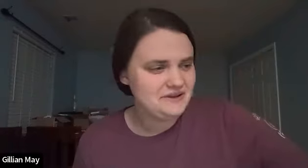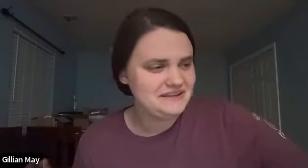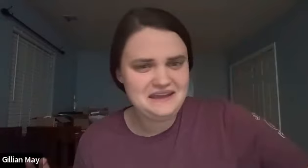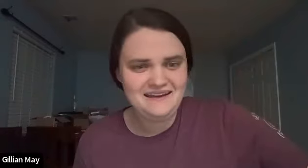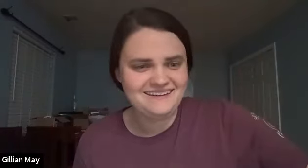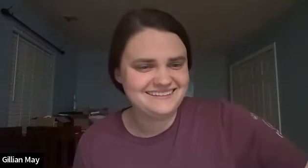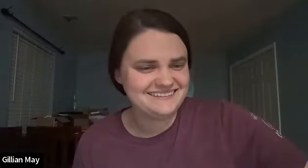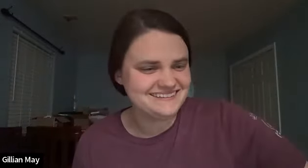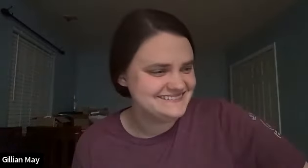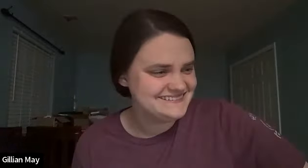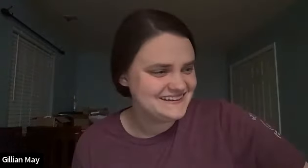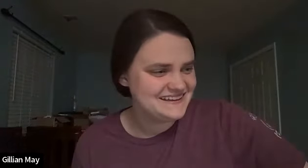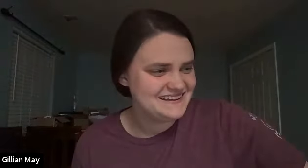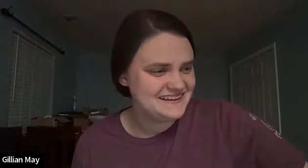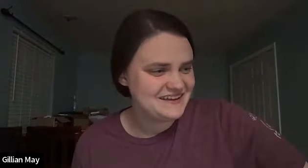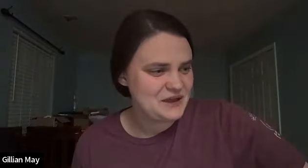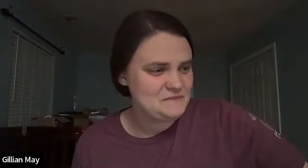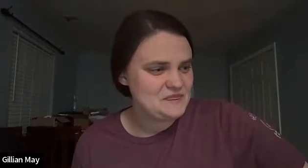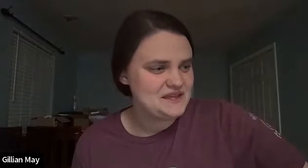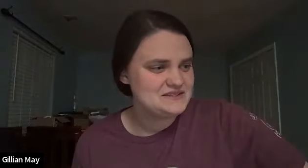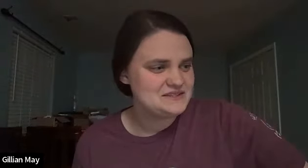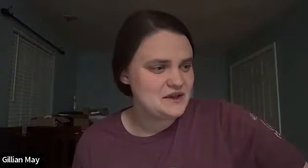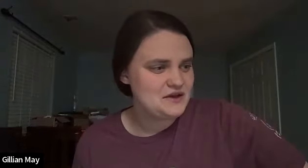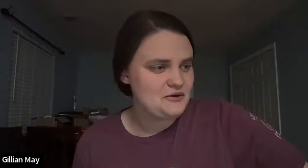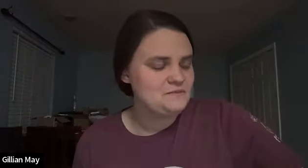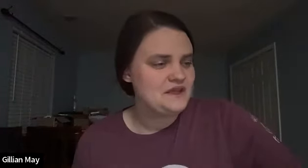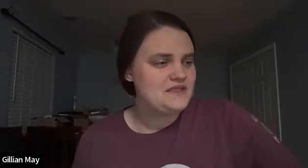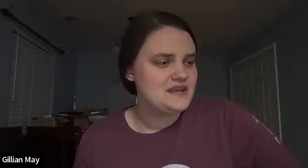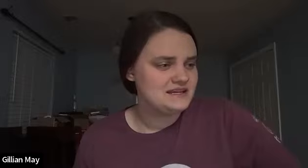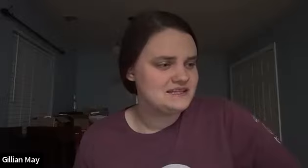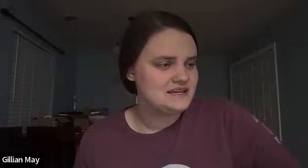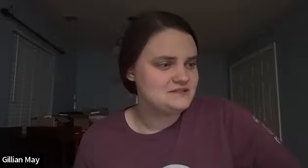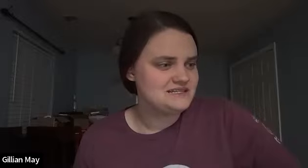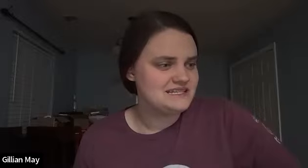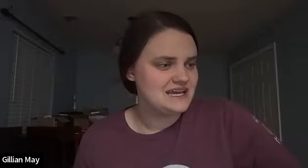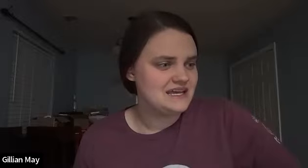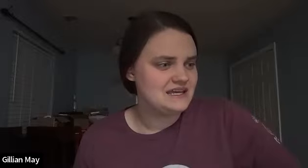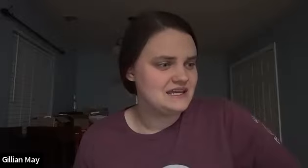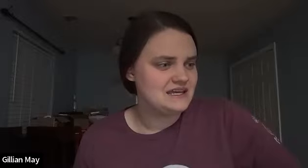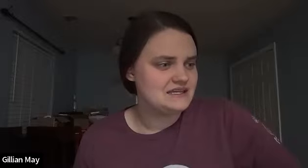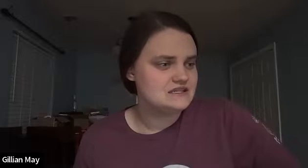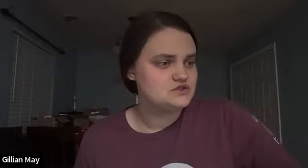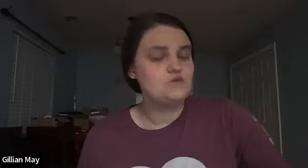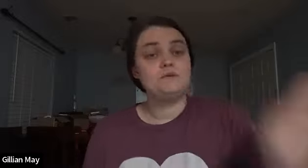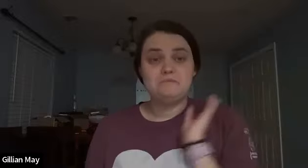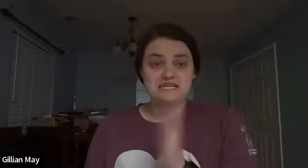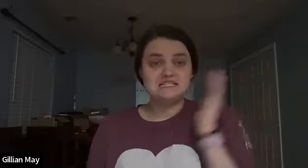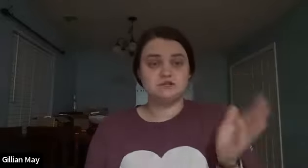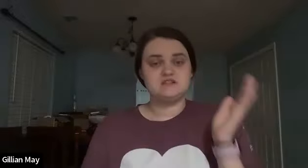But yeah. Okay. So the next sign I was going to say is, so for business person, like if